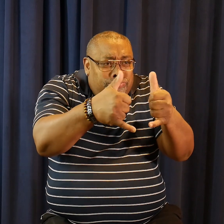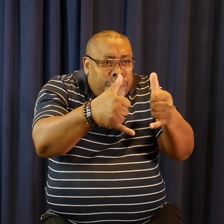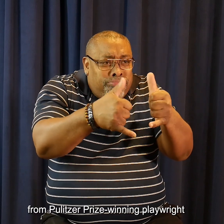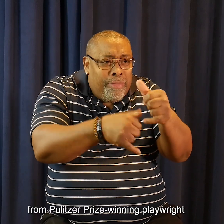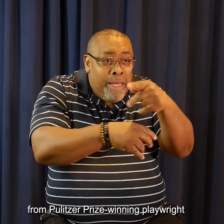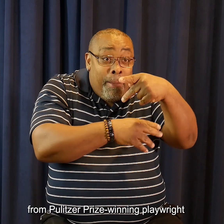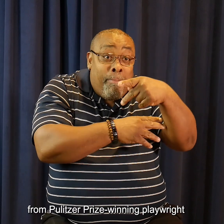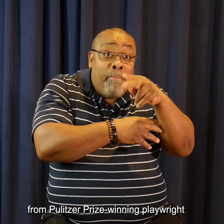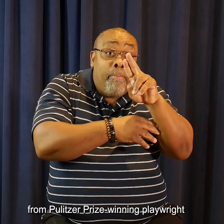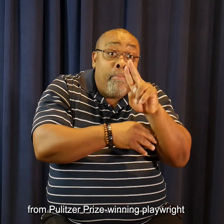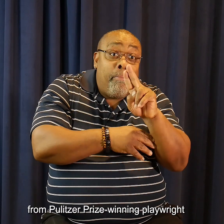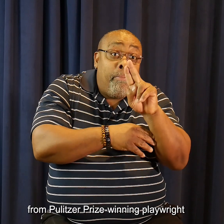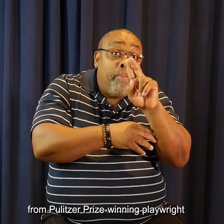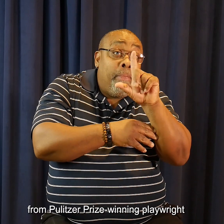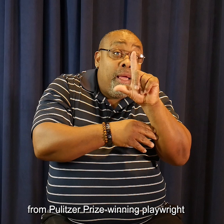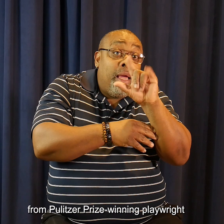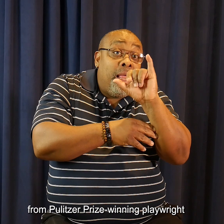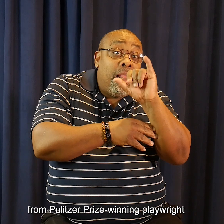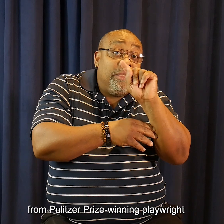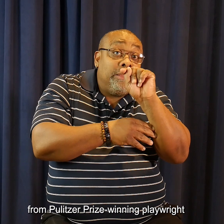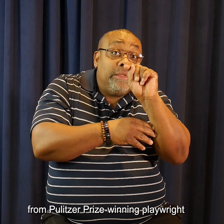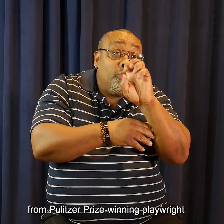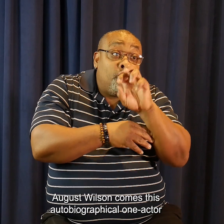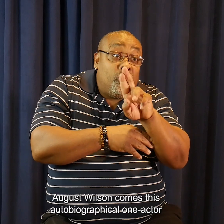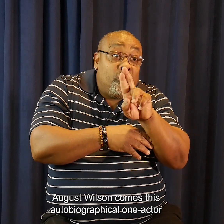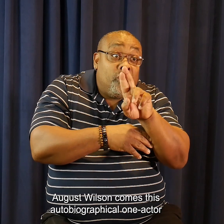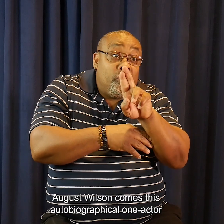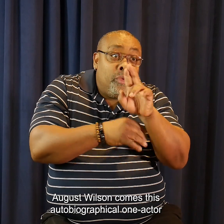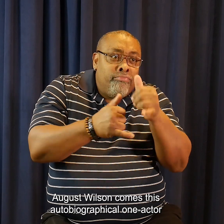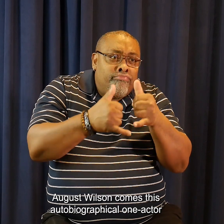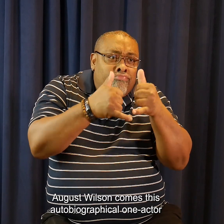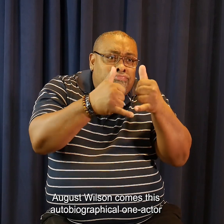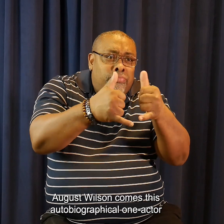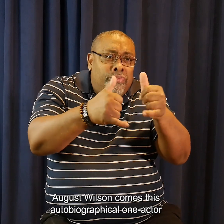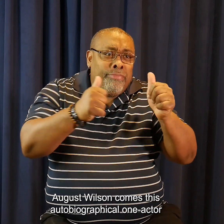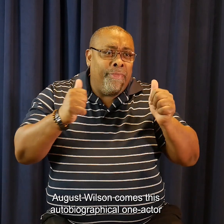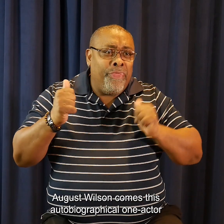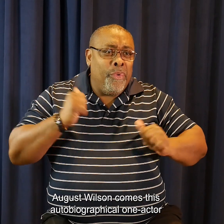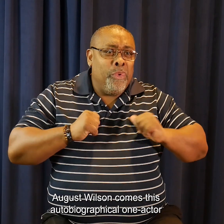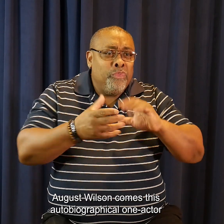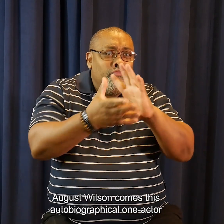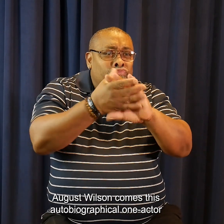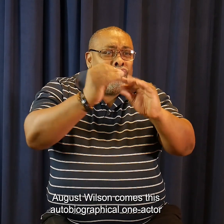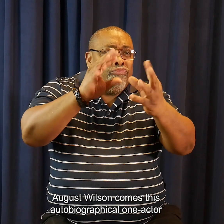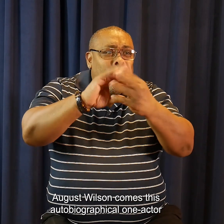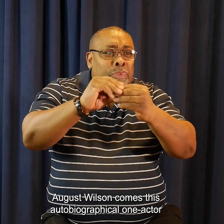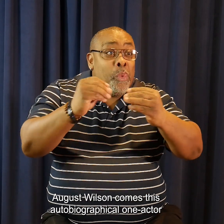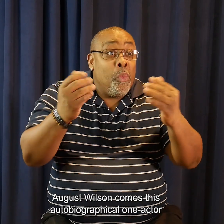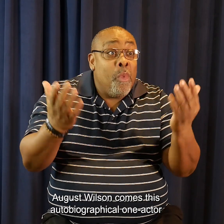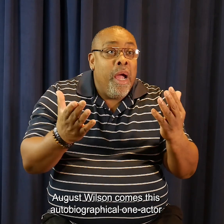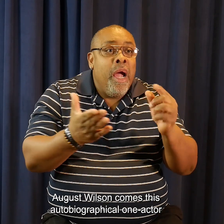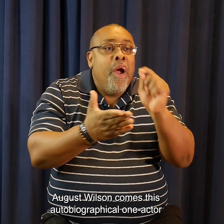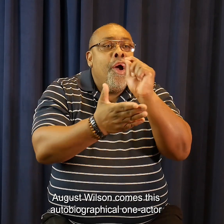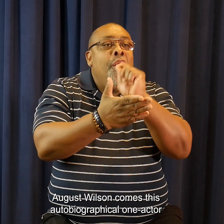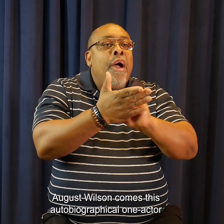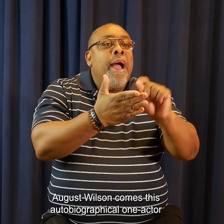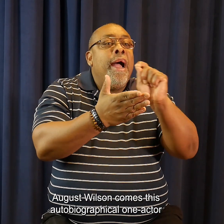From Pulitzer Prize-winning playwright August Wilson comes this autobiographical, one-actor